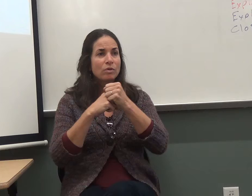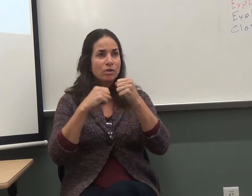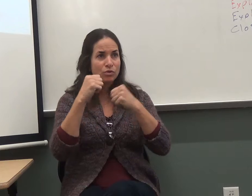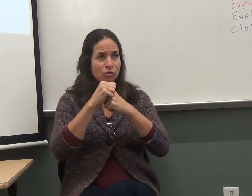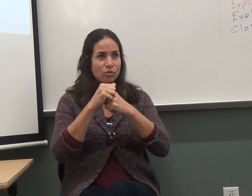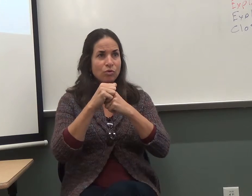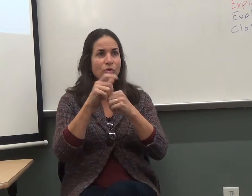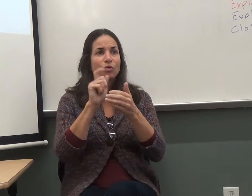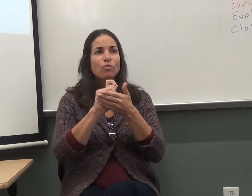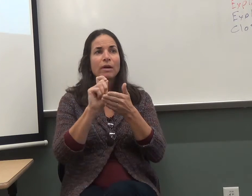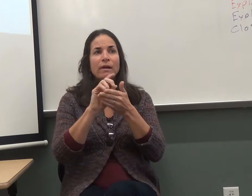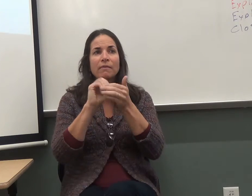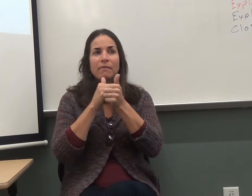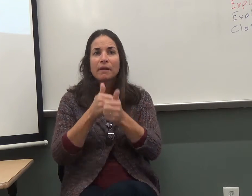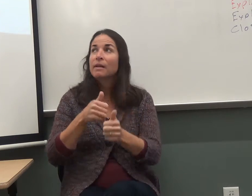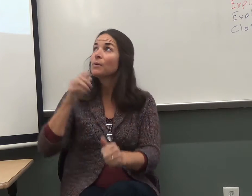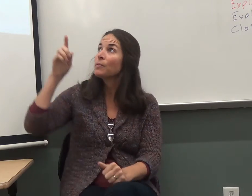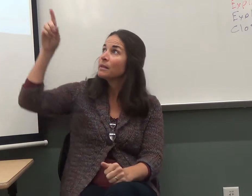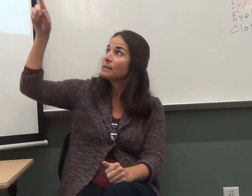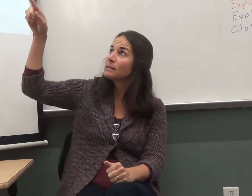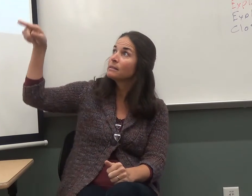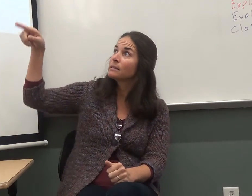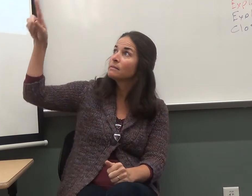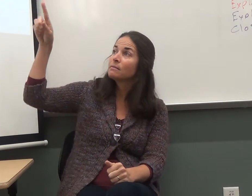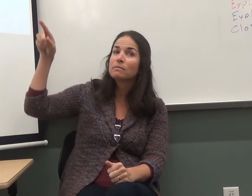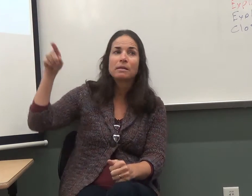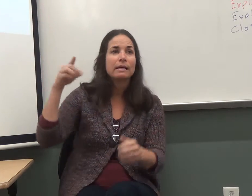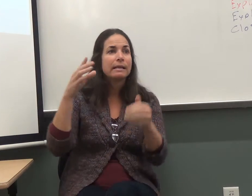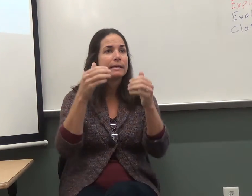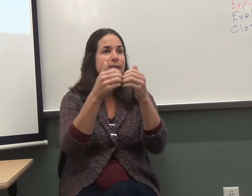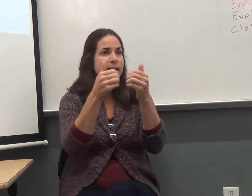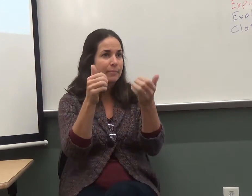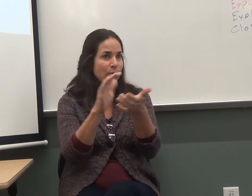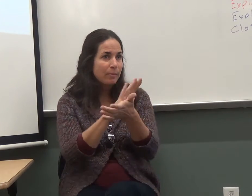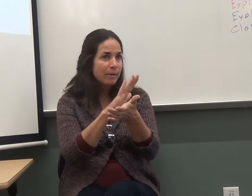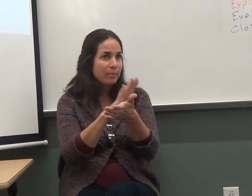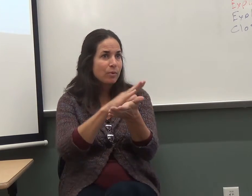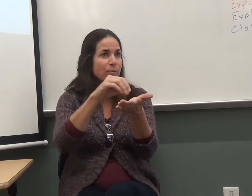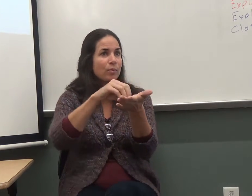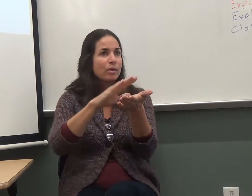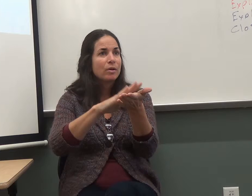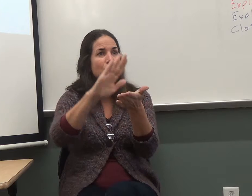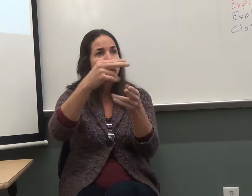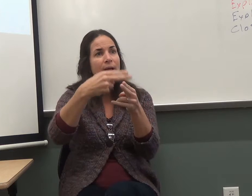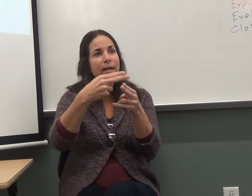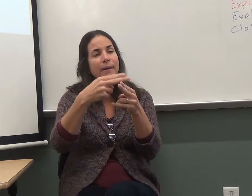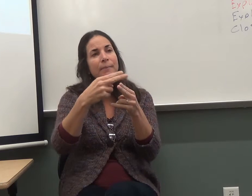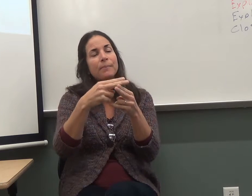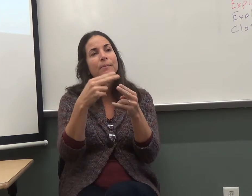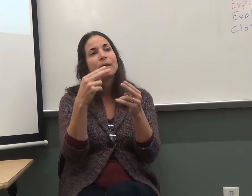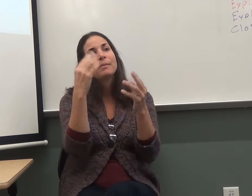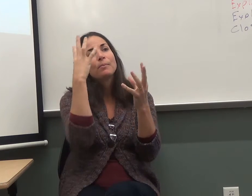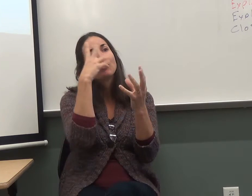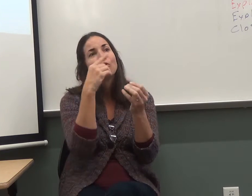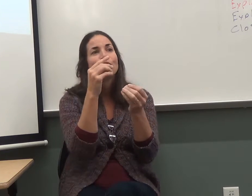it, okay? And you're going to do it on a piece of paper. Make sure your name is on the paper. Best handwriting possible. Skip lines in between each